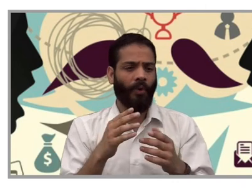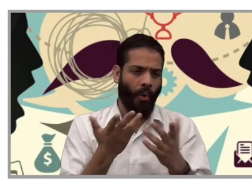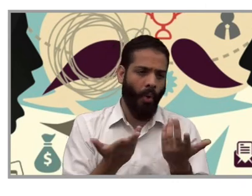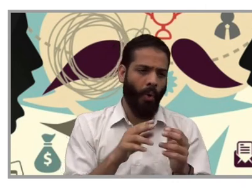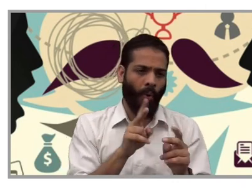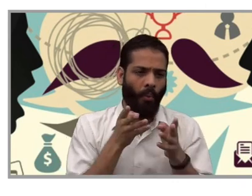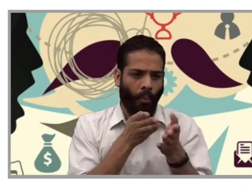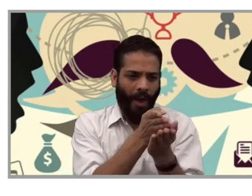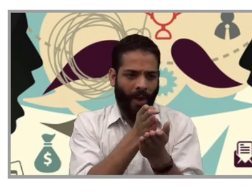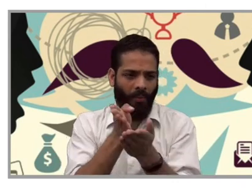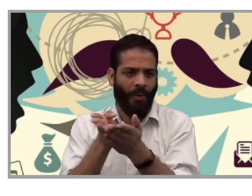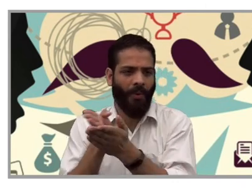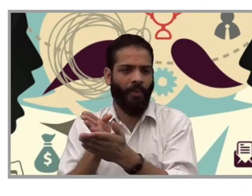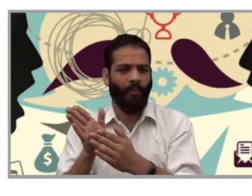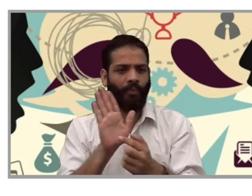iconic.